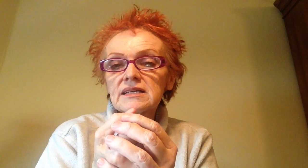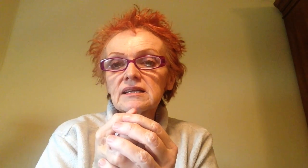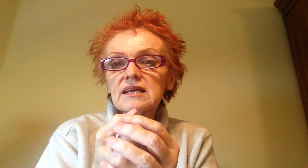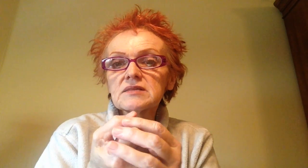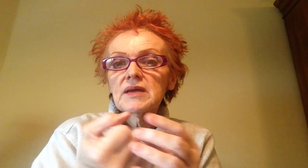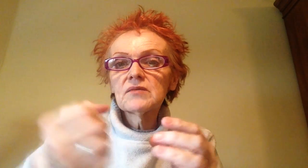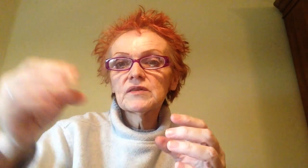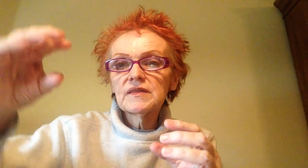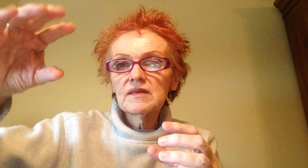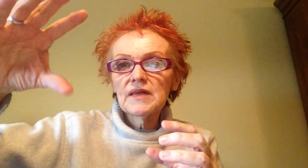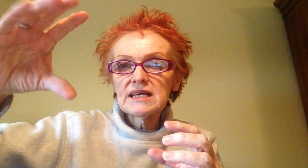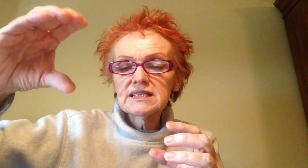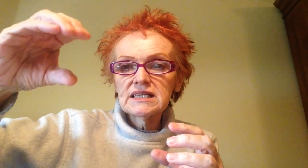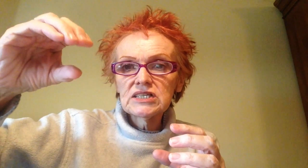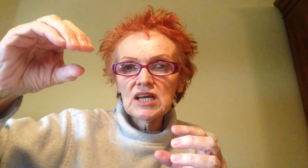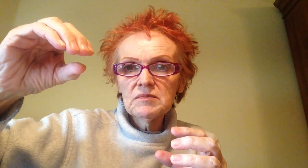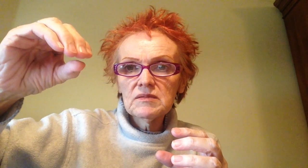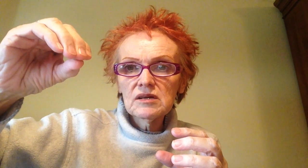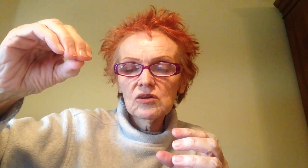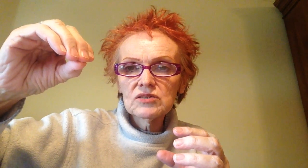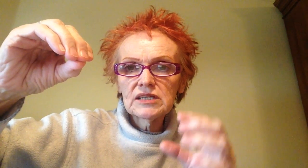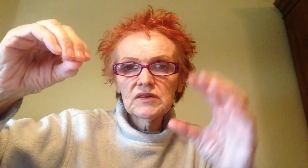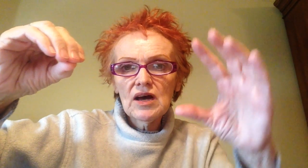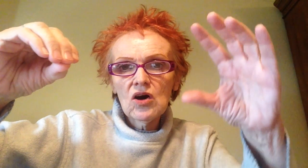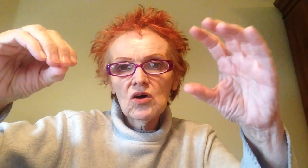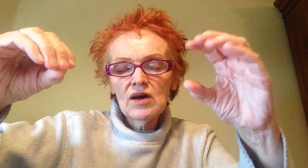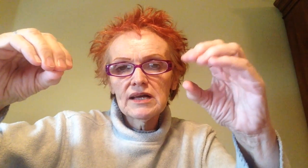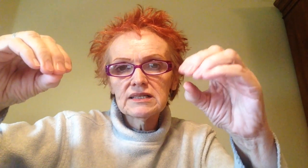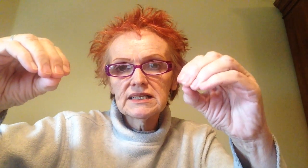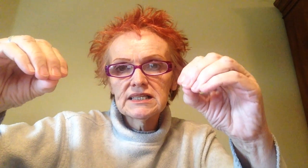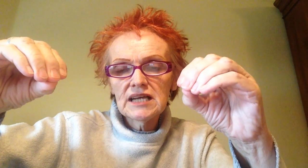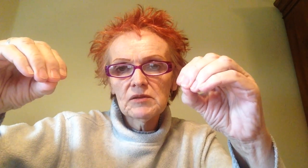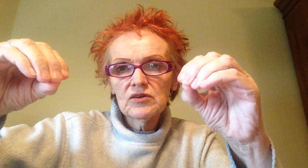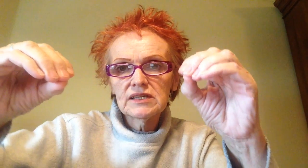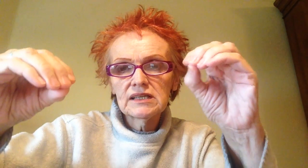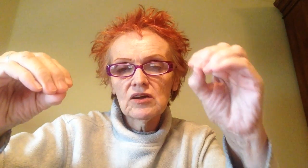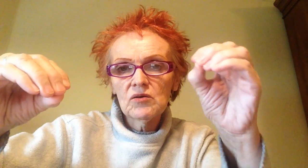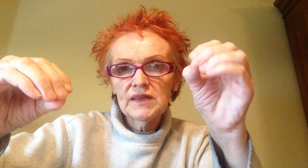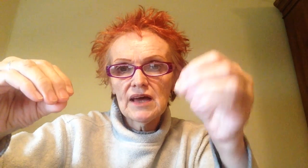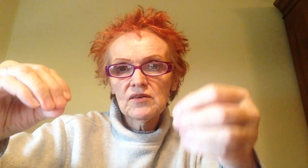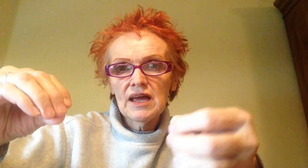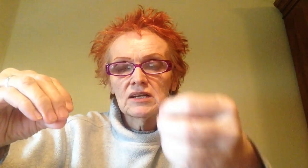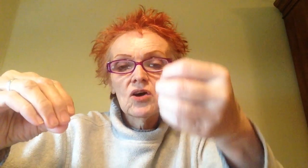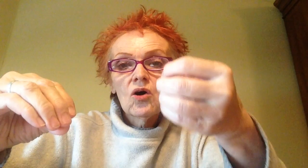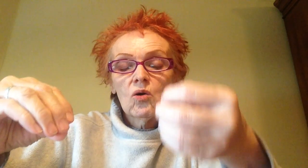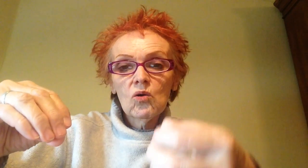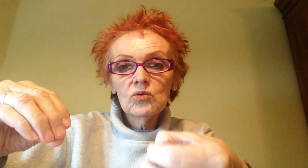In is made with that C shape closed into the O and a C shape closed into the O with the other hand. Hold the